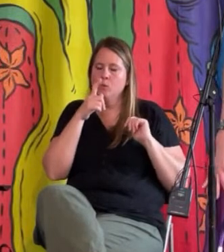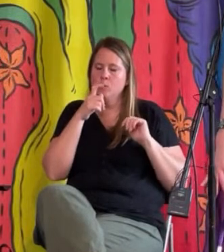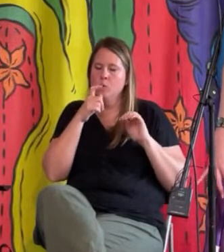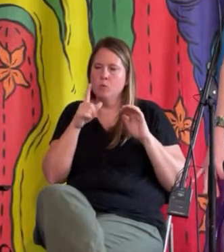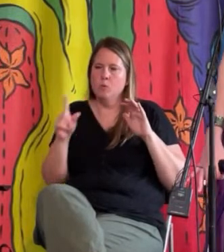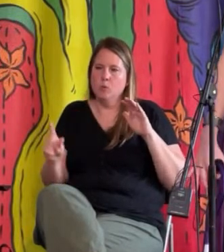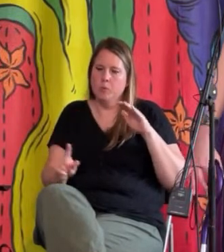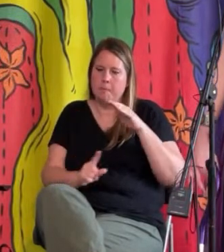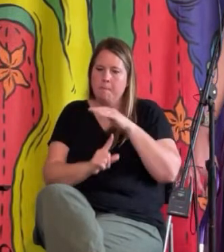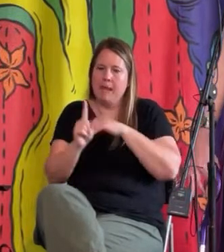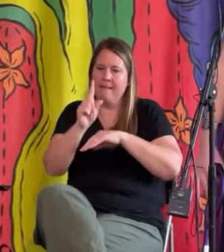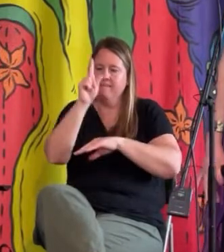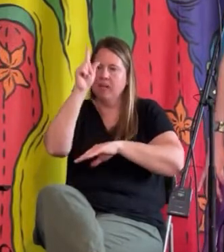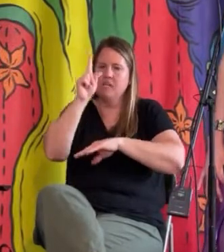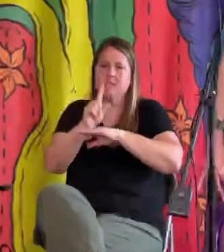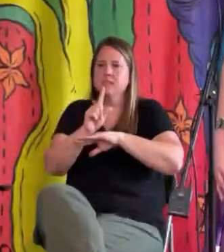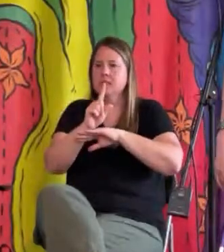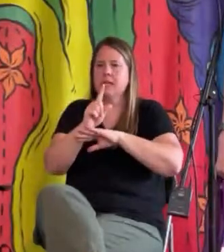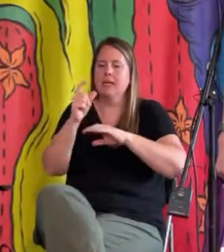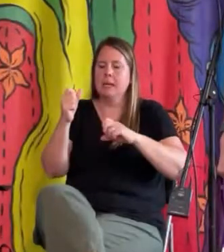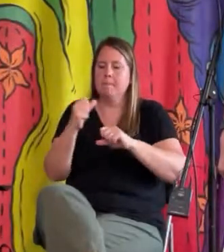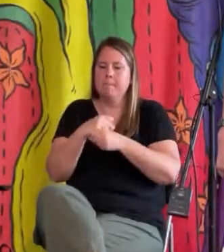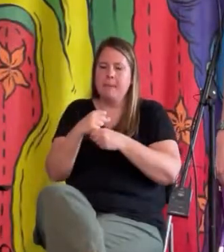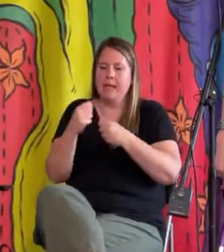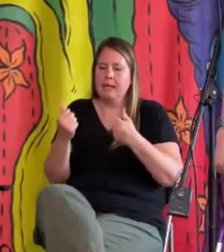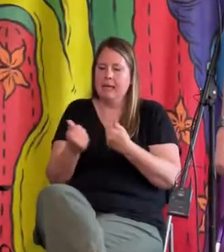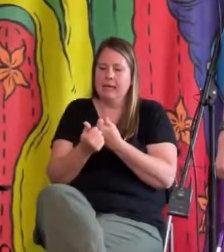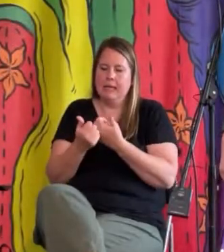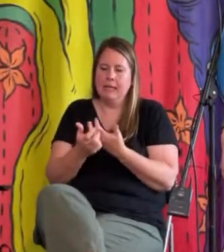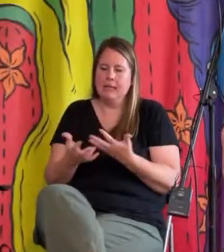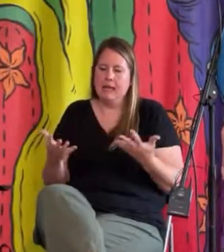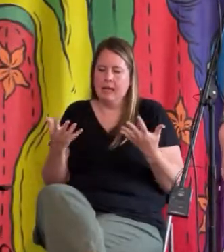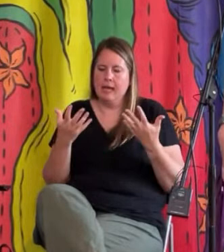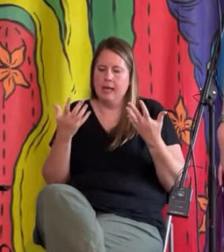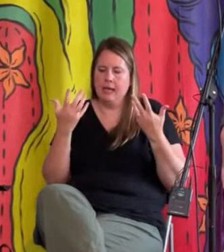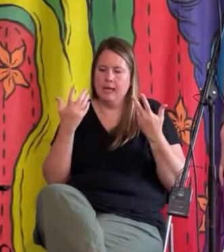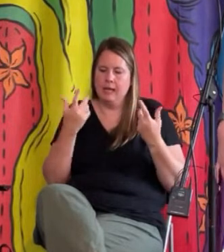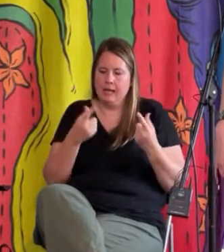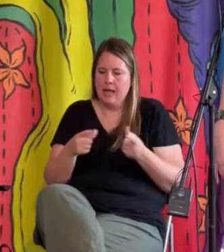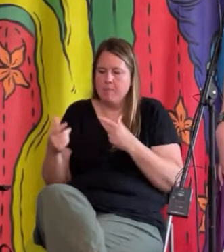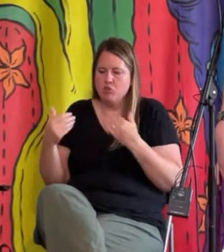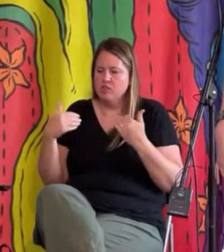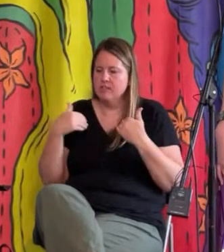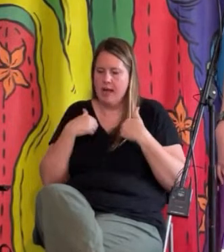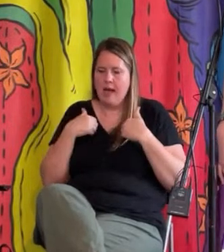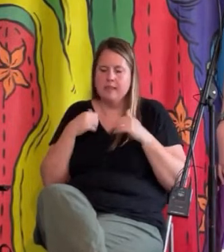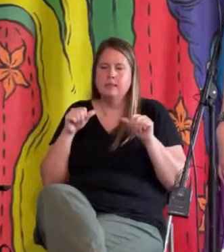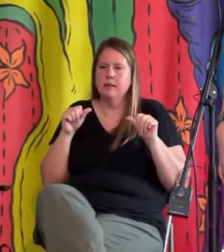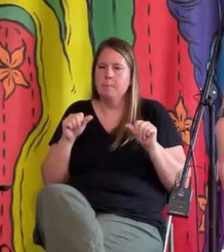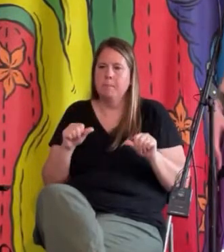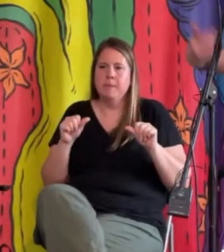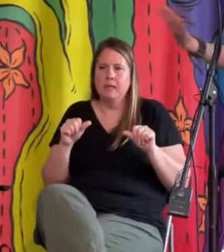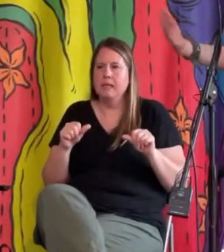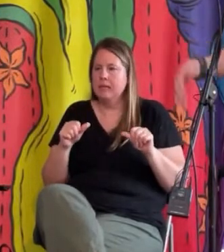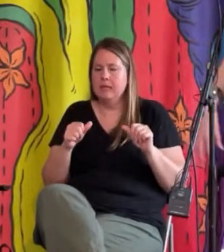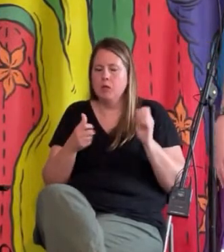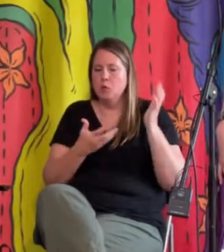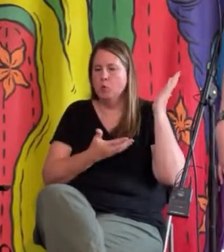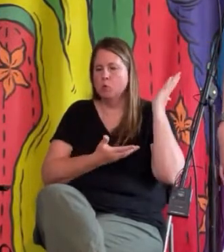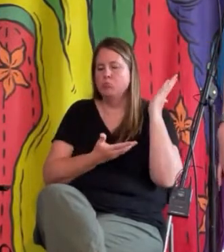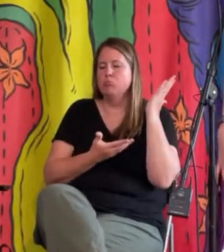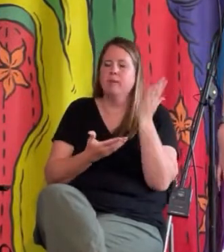manifests, the one who can make anything happen, the one who just has this ability to bring forth whatever he